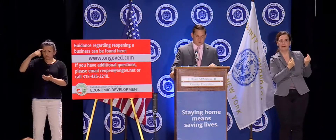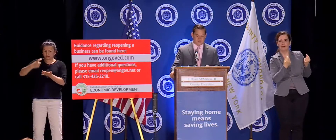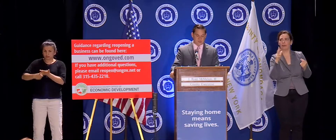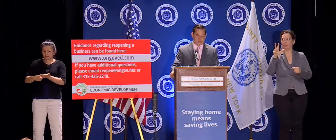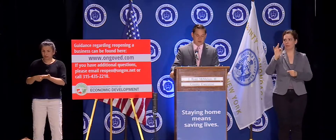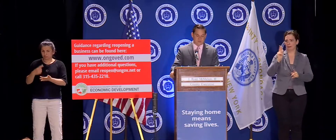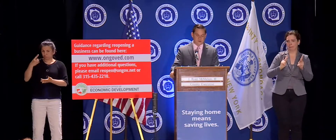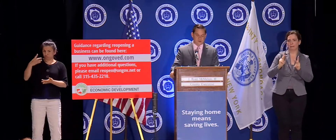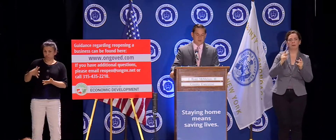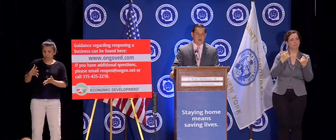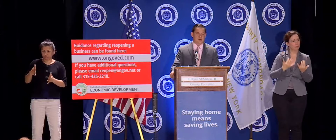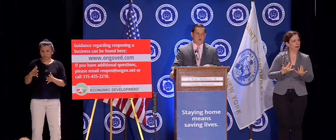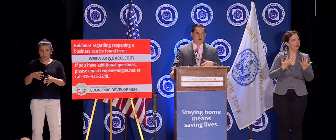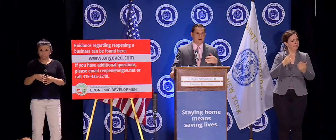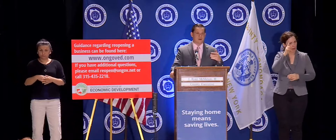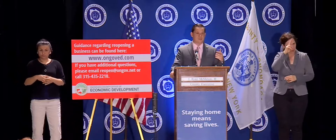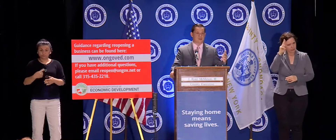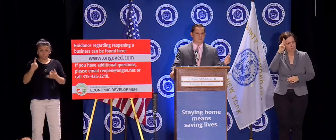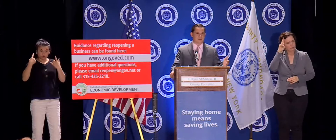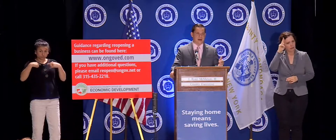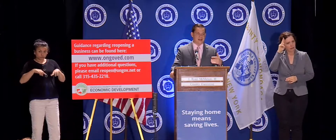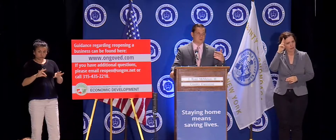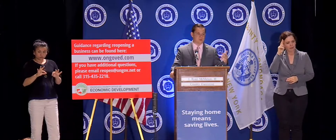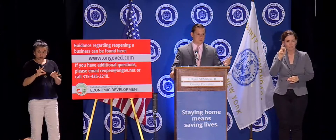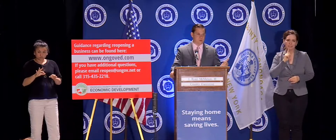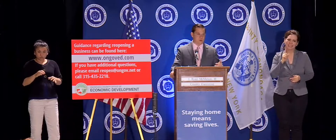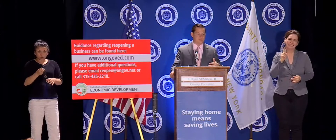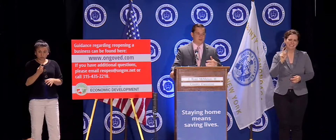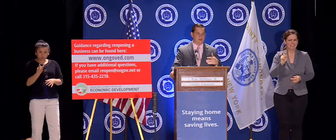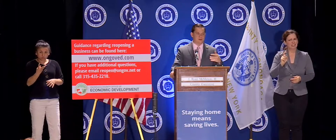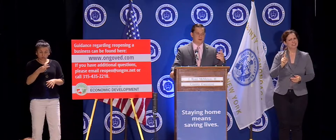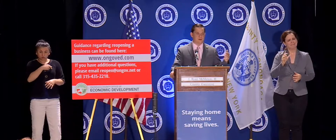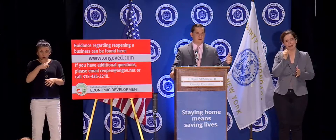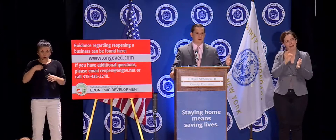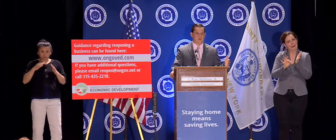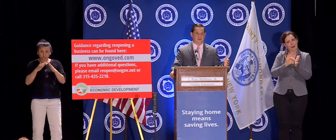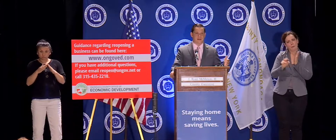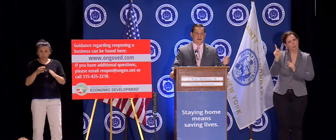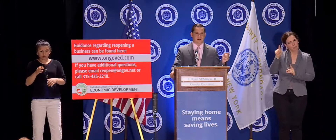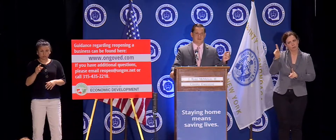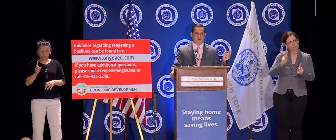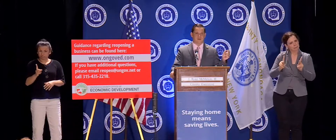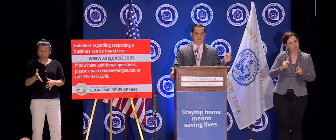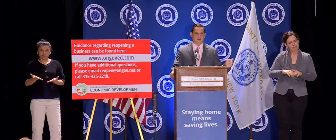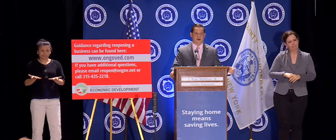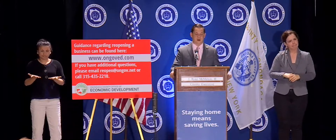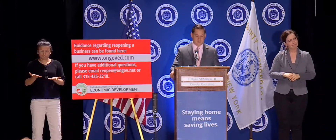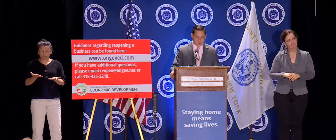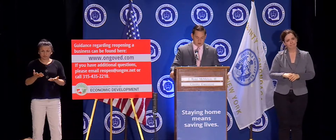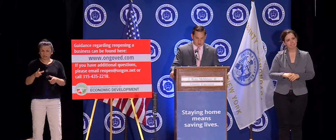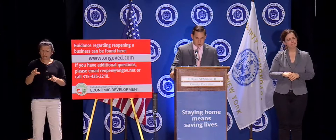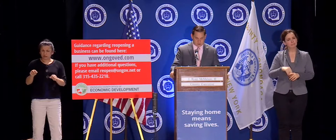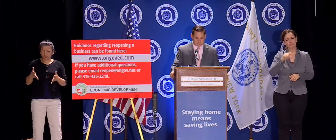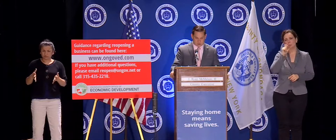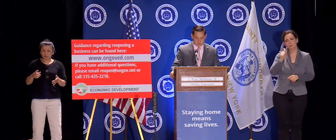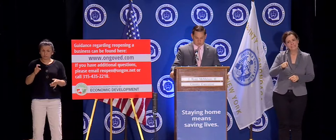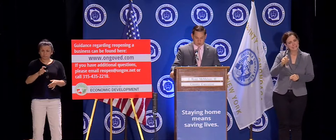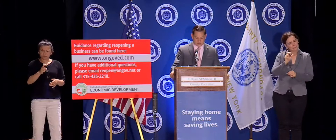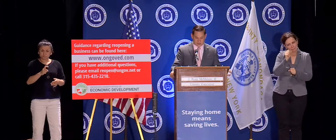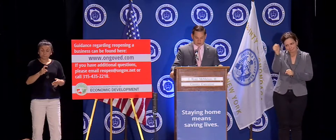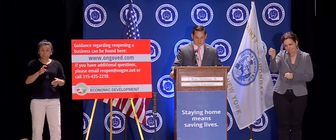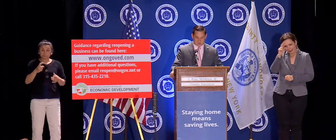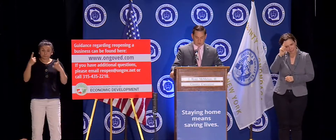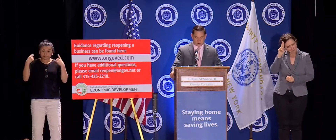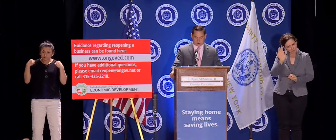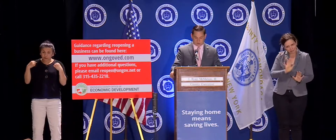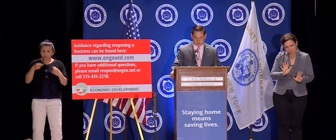our hospitalization numbers, and nor should they be in the hospital at this point. They don't need that level of care. So